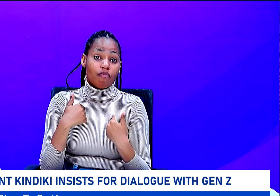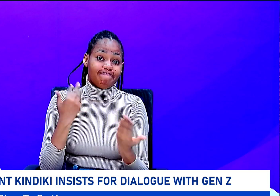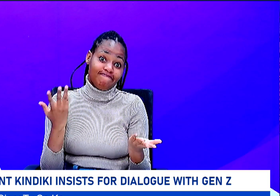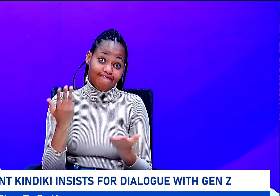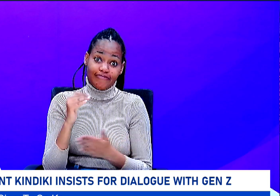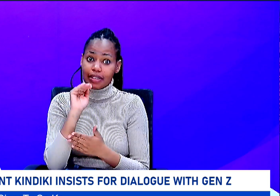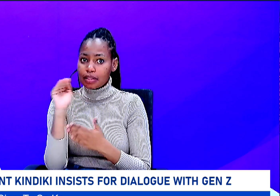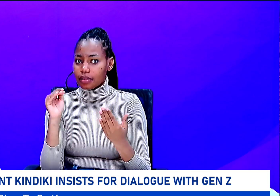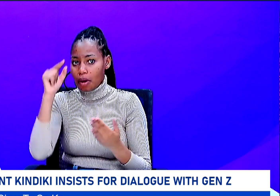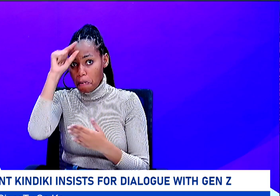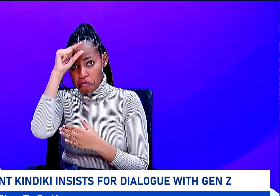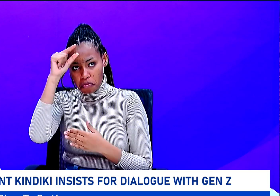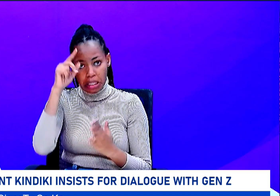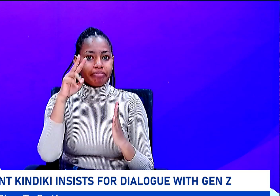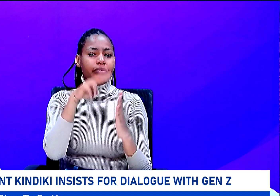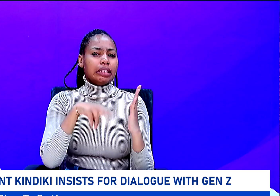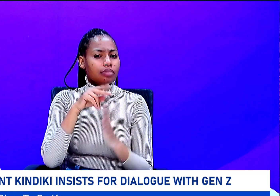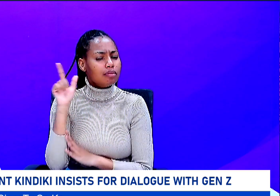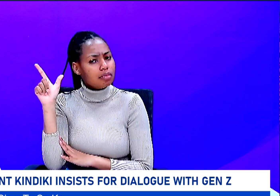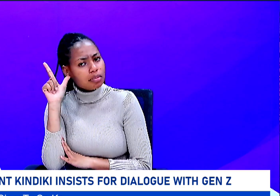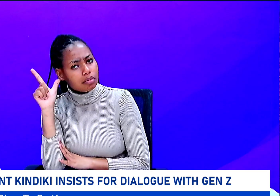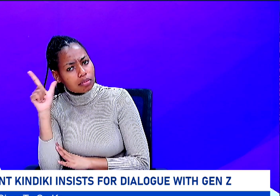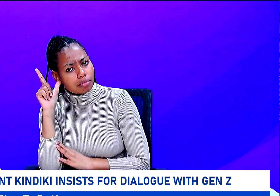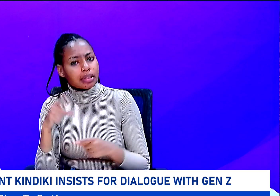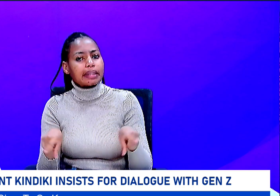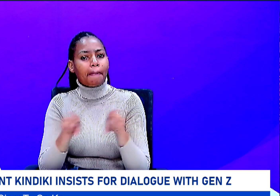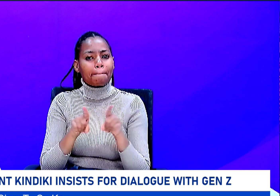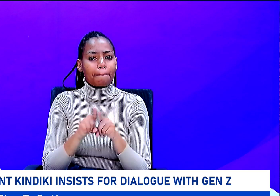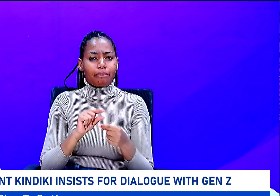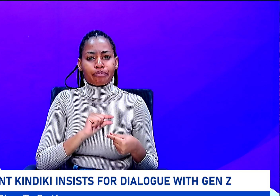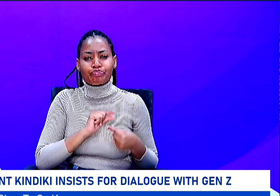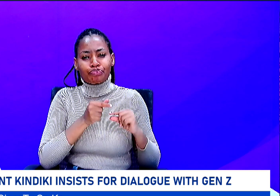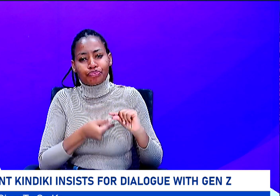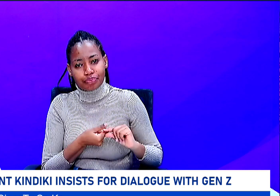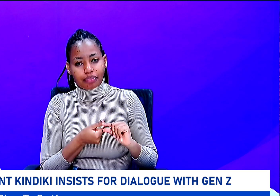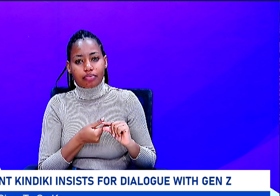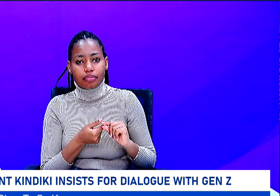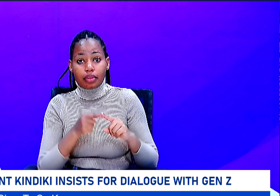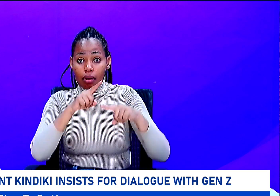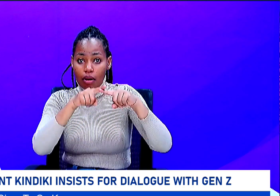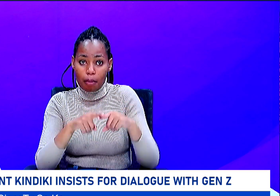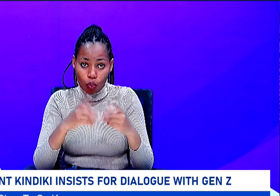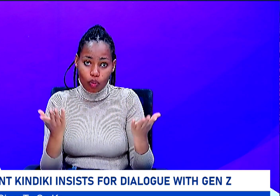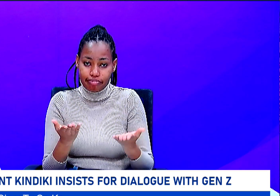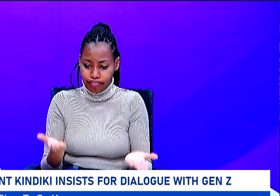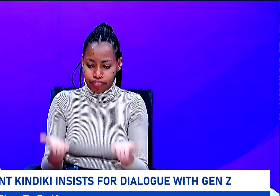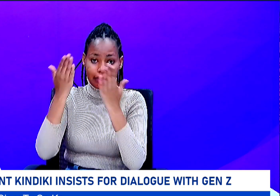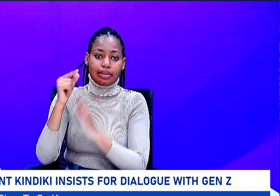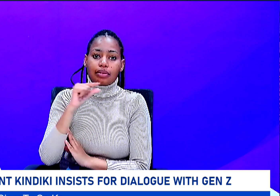Kindiki has affirmed the government's readiness to listen to the grievances and demands